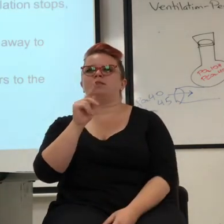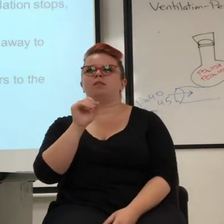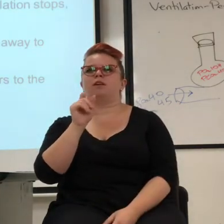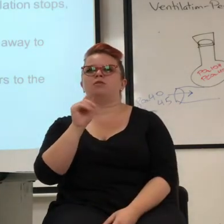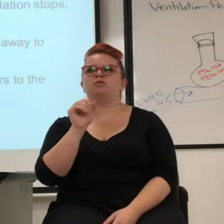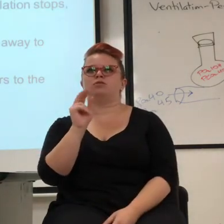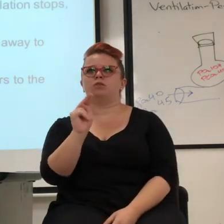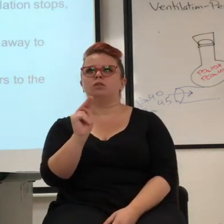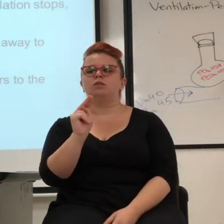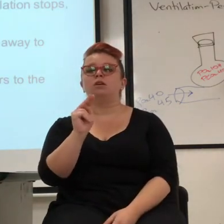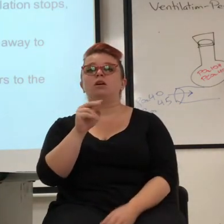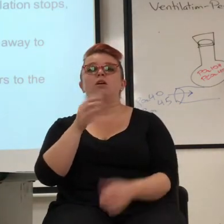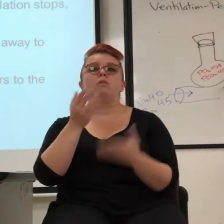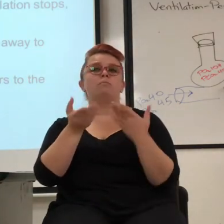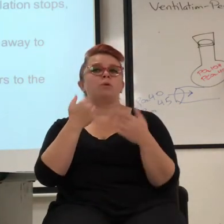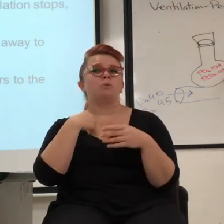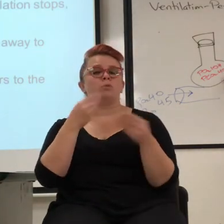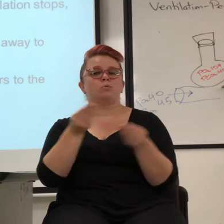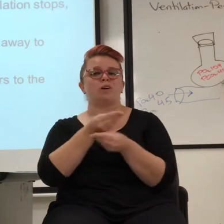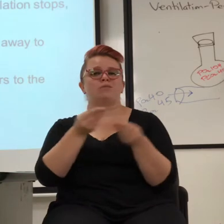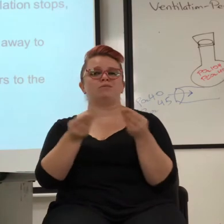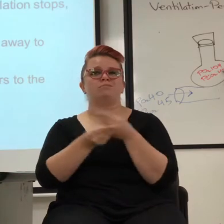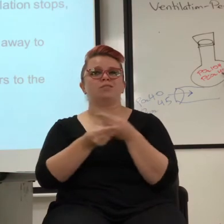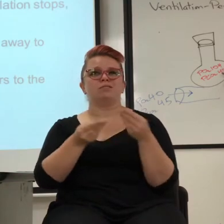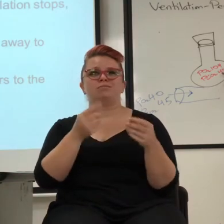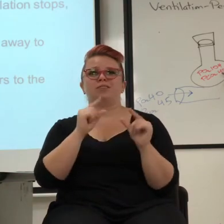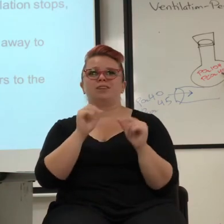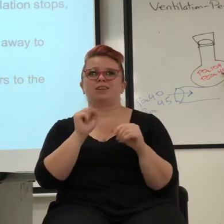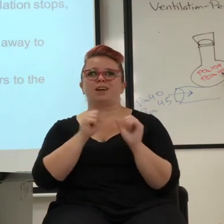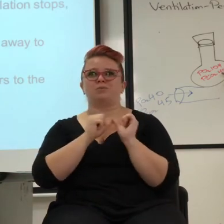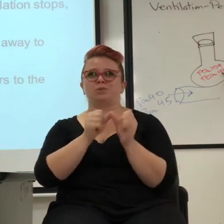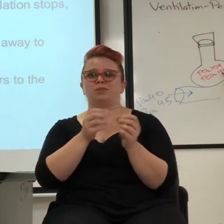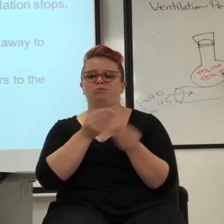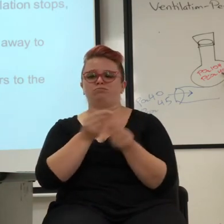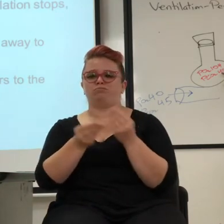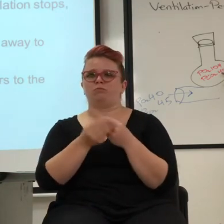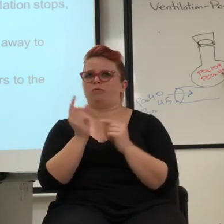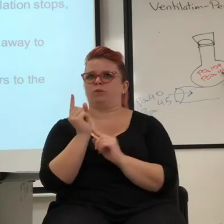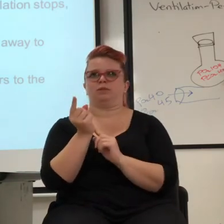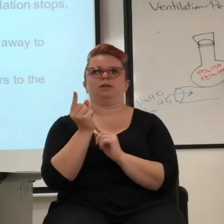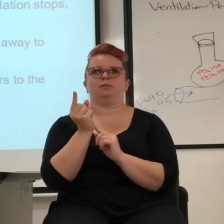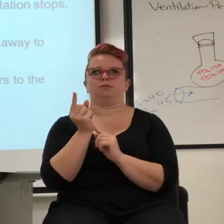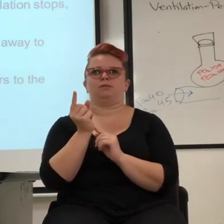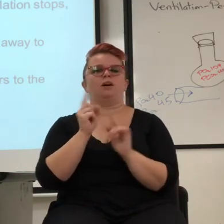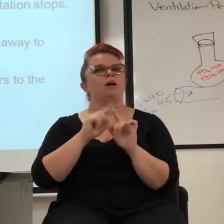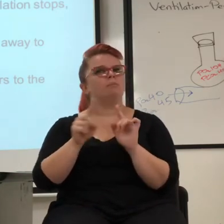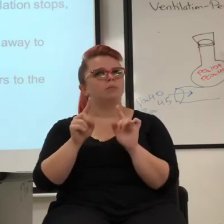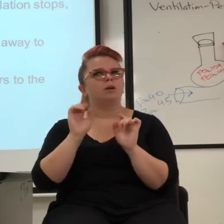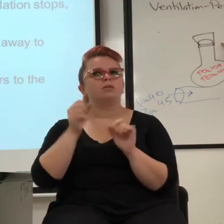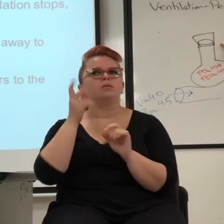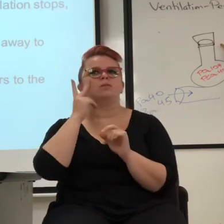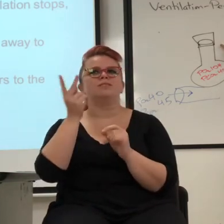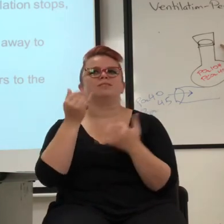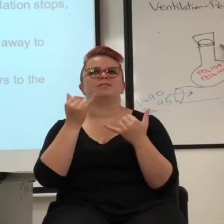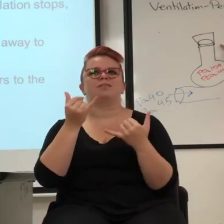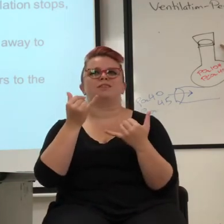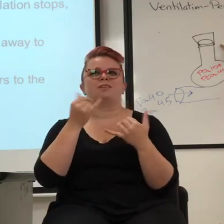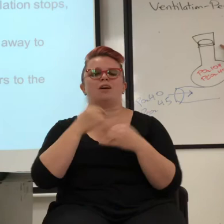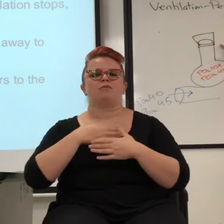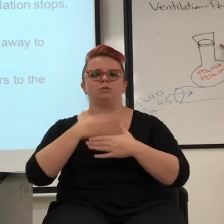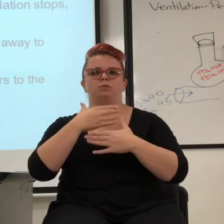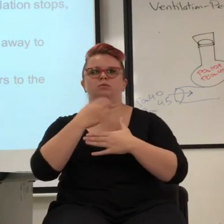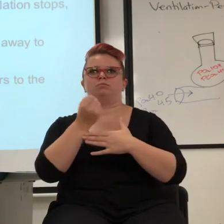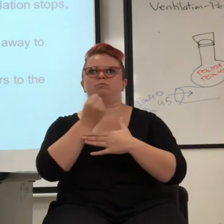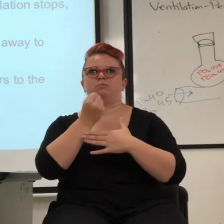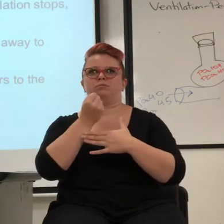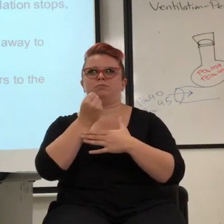might have gas exchange for a second, right? But can't you see that now that the stopper's on